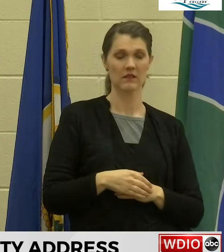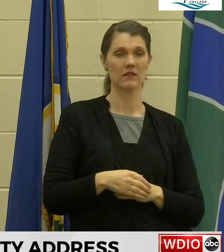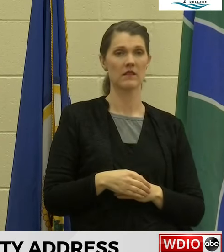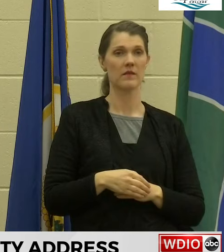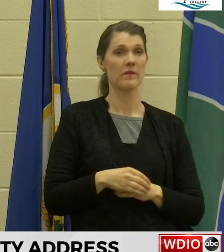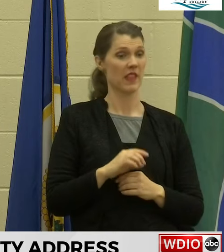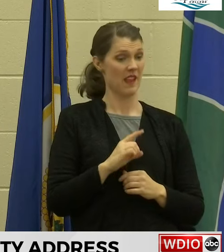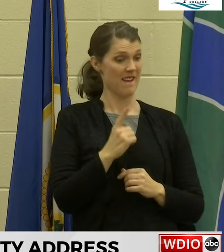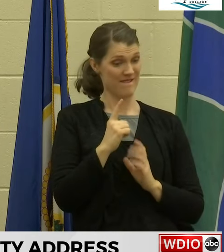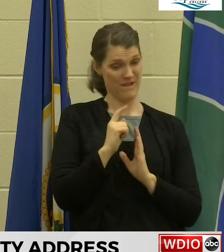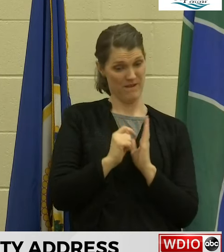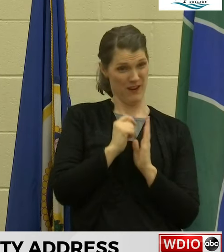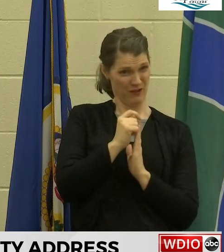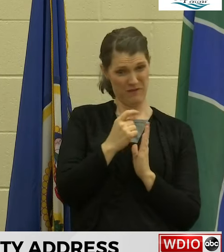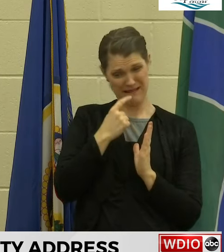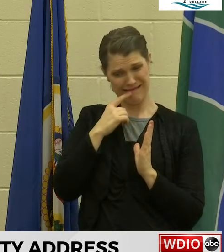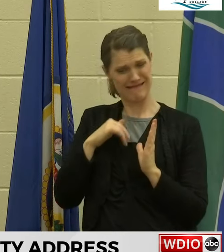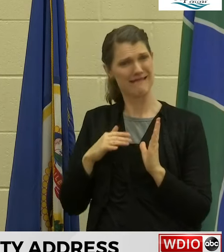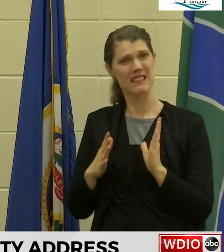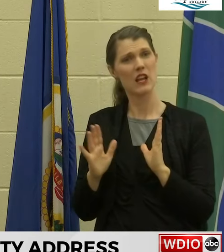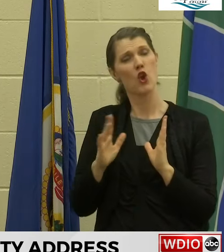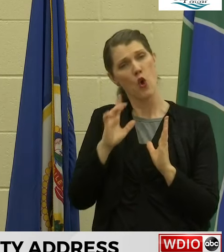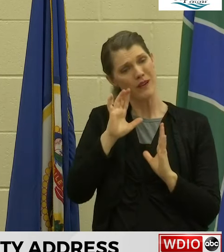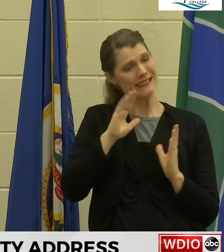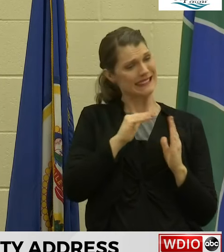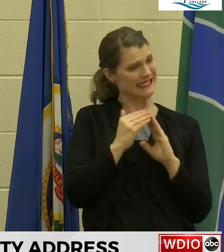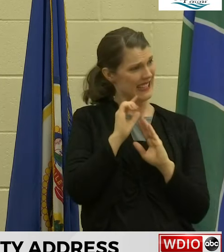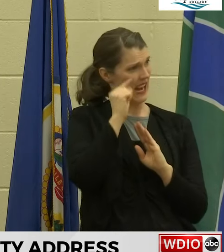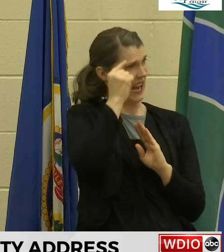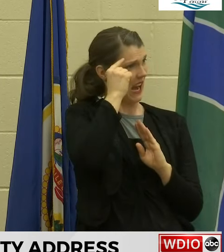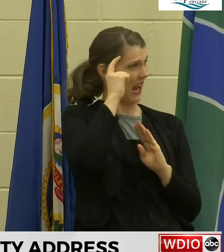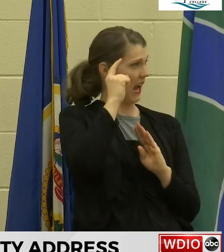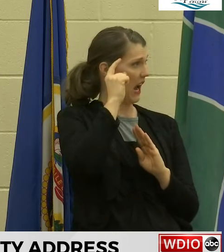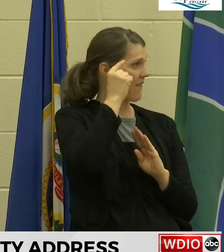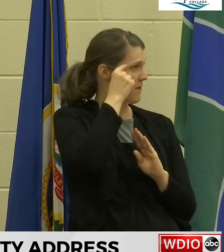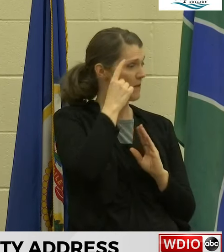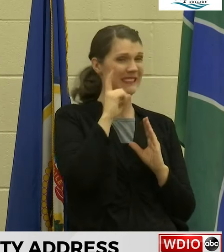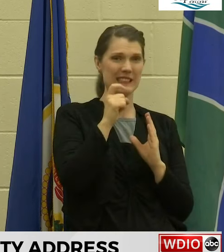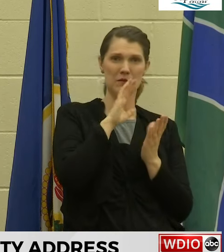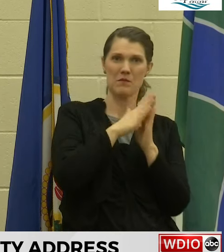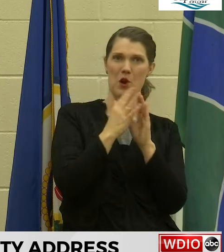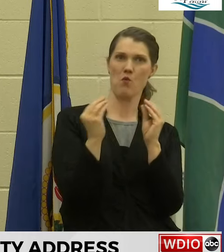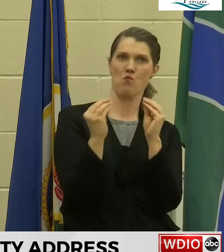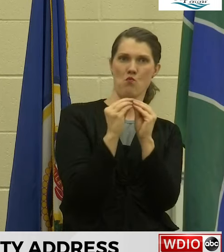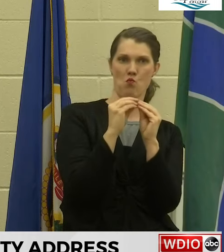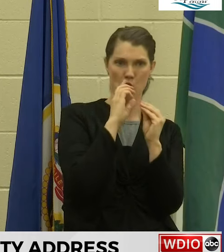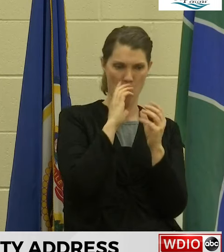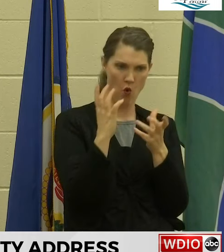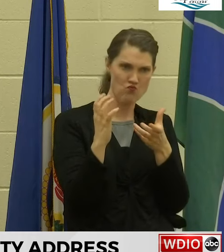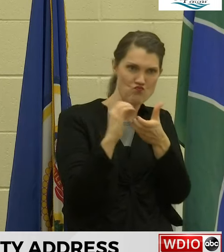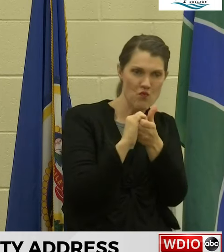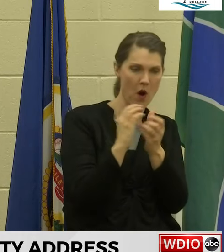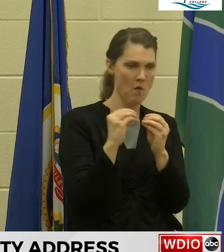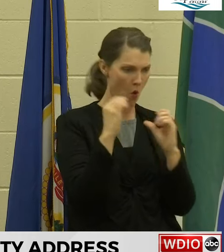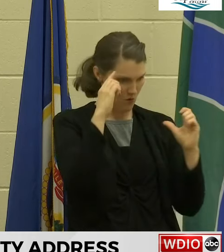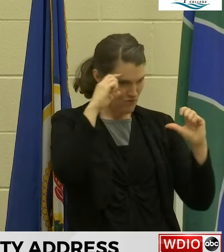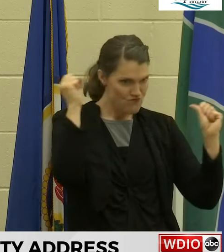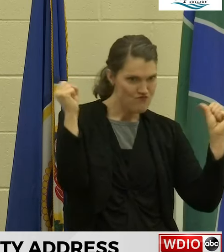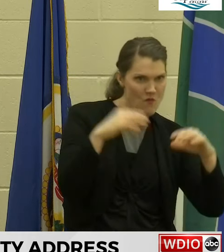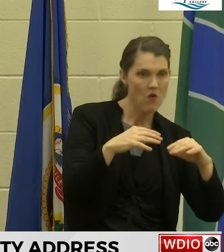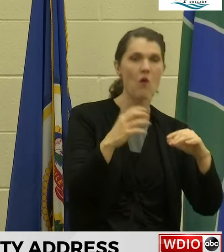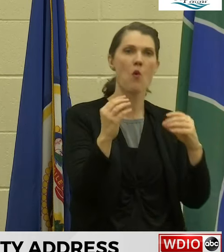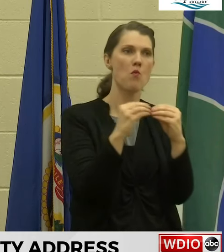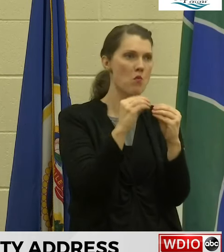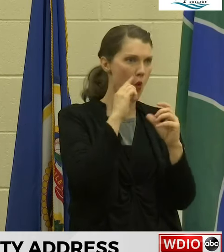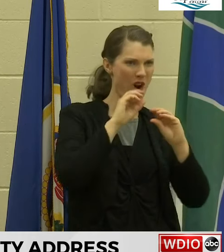During my first term, we've made the case that city government needs to become more inclusive, more collaborative, more fair,